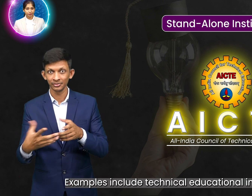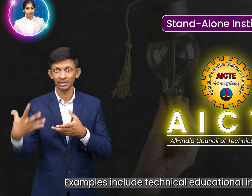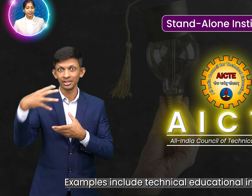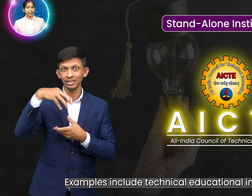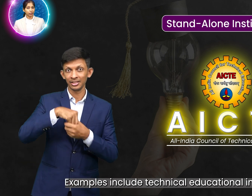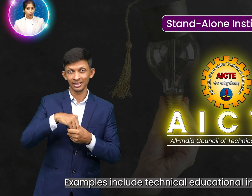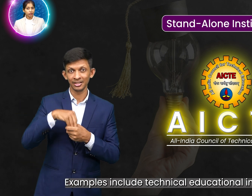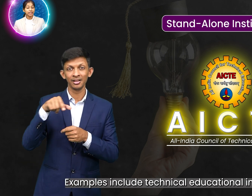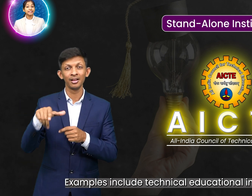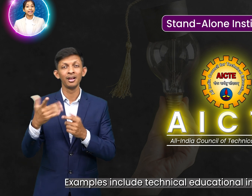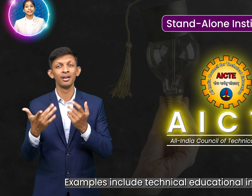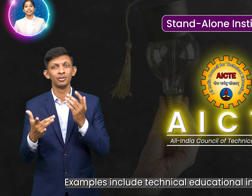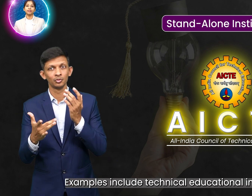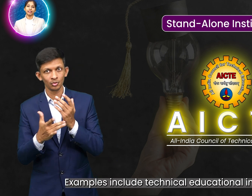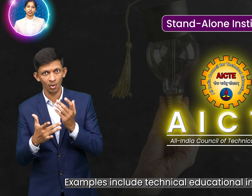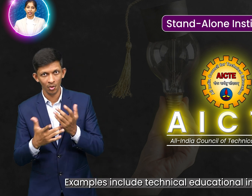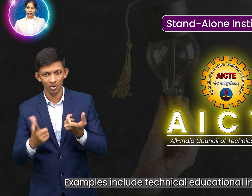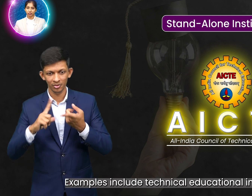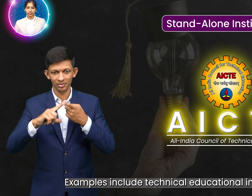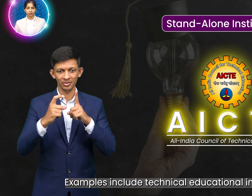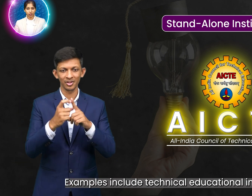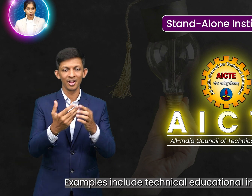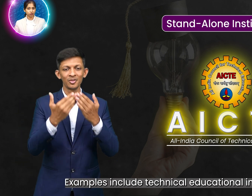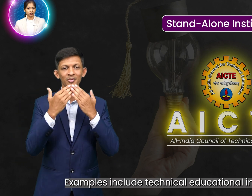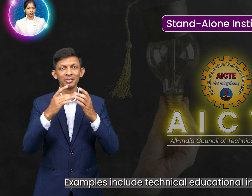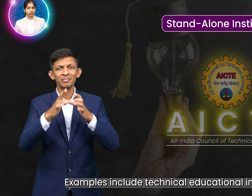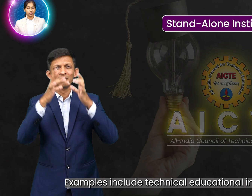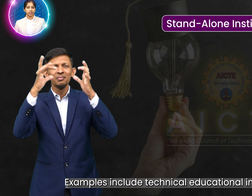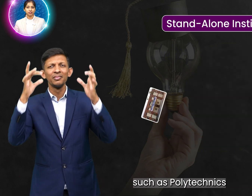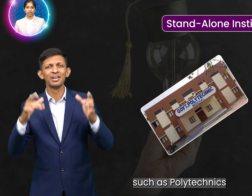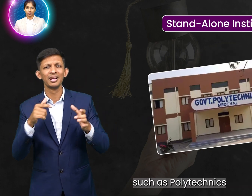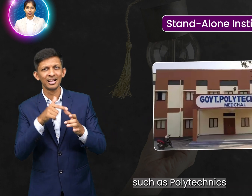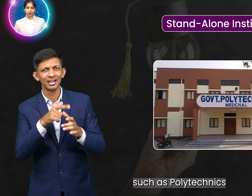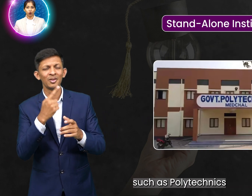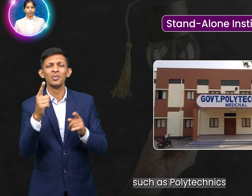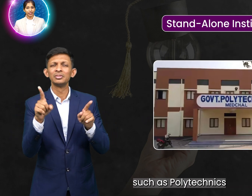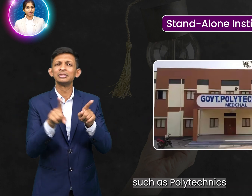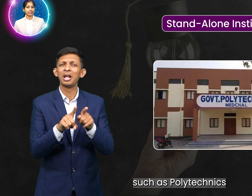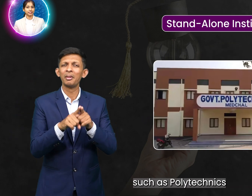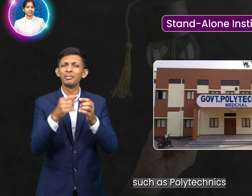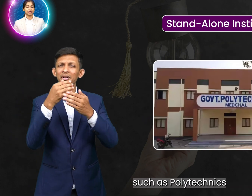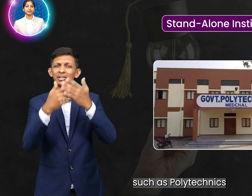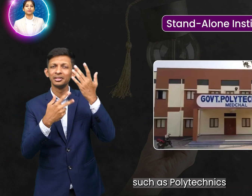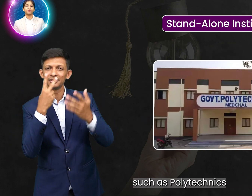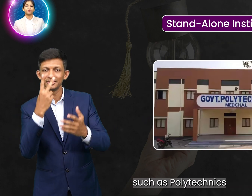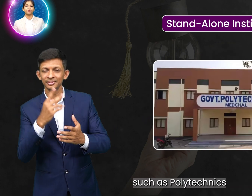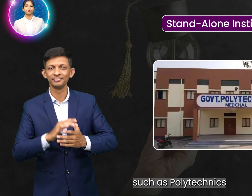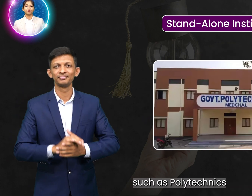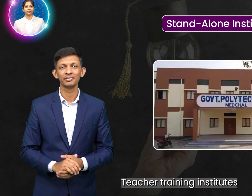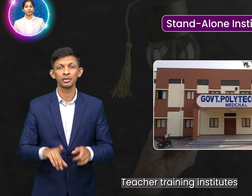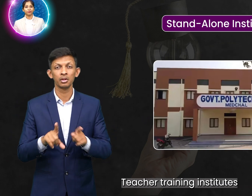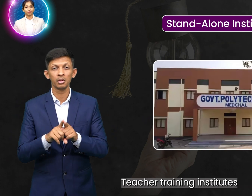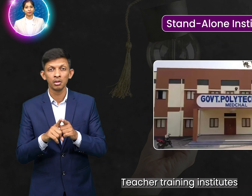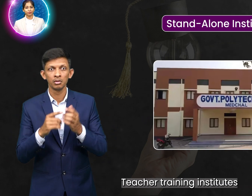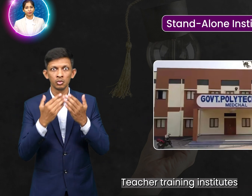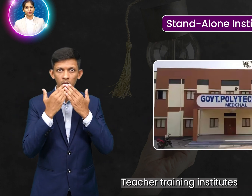Examples include technical educational institutions such as polytechnics,